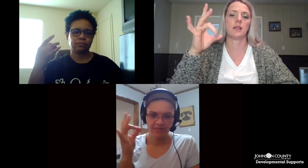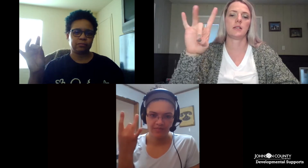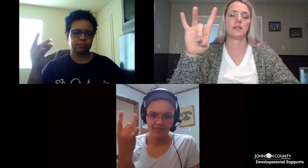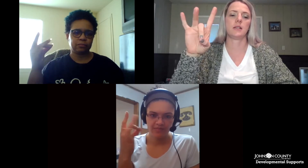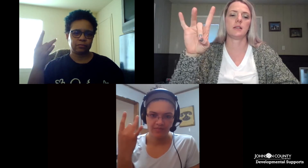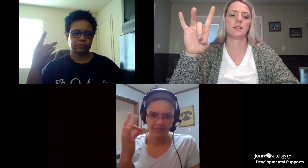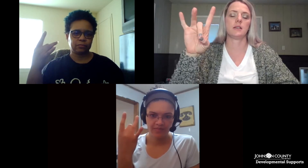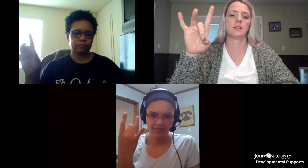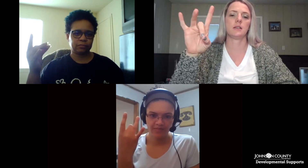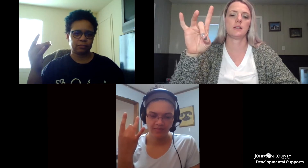18,